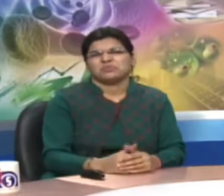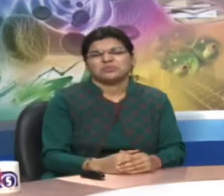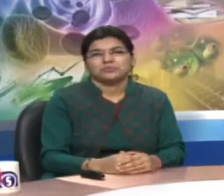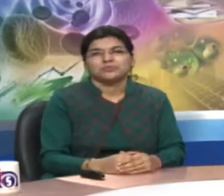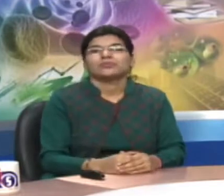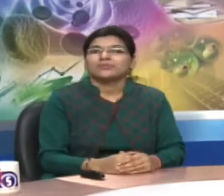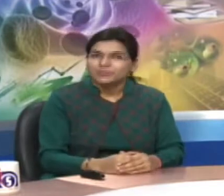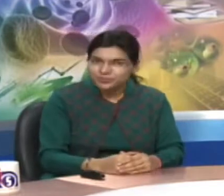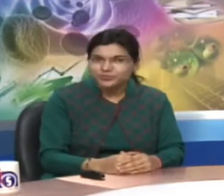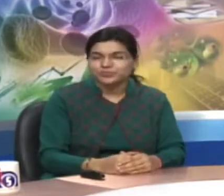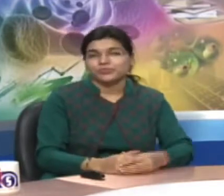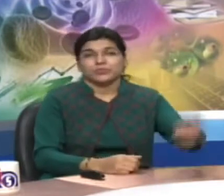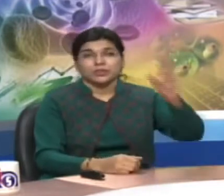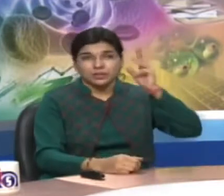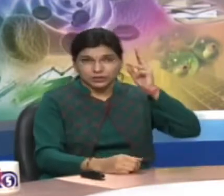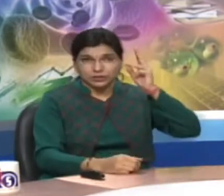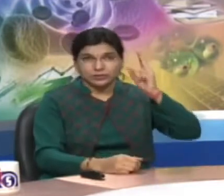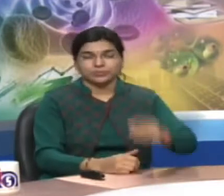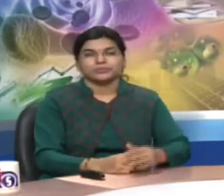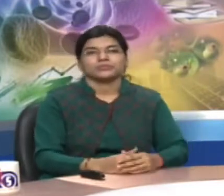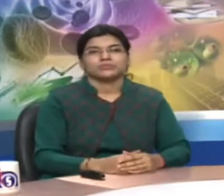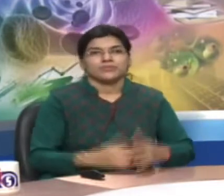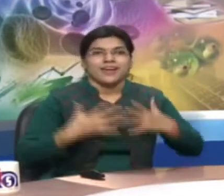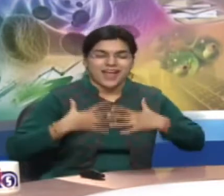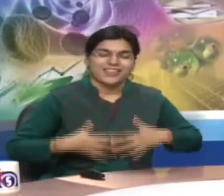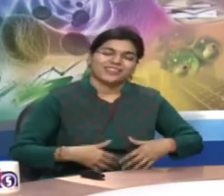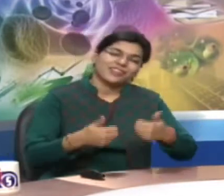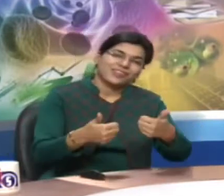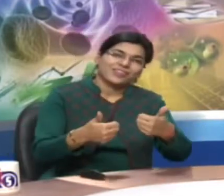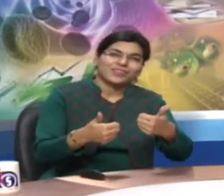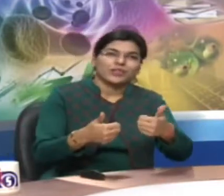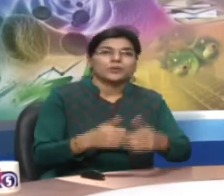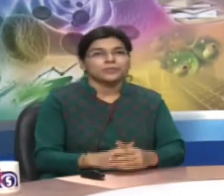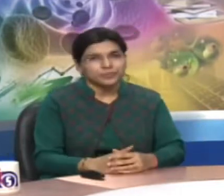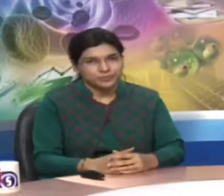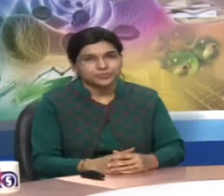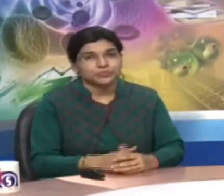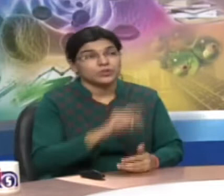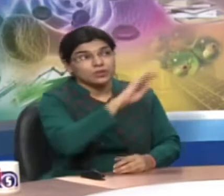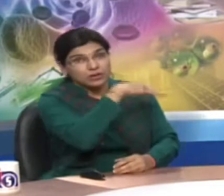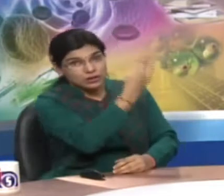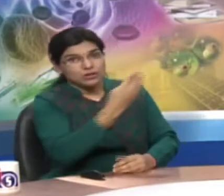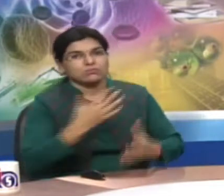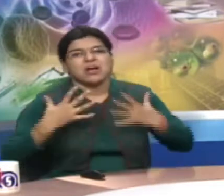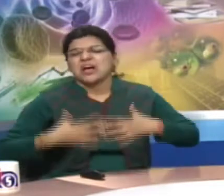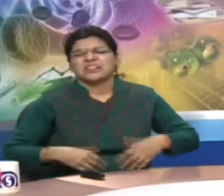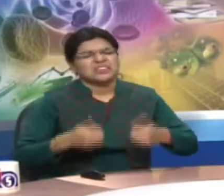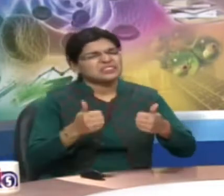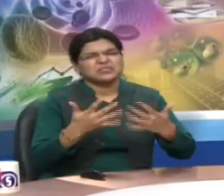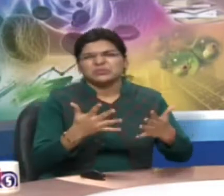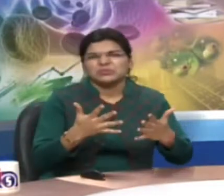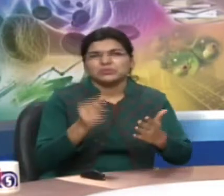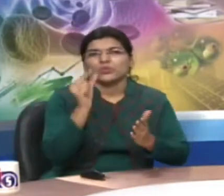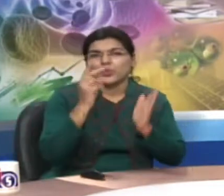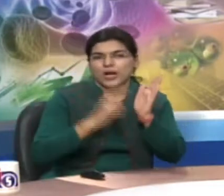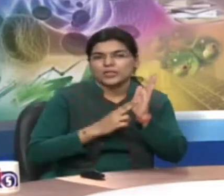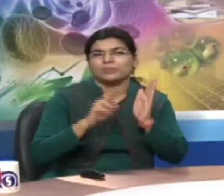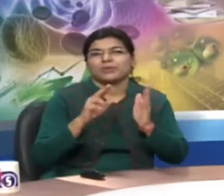unimportant. Third is healthy. The opposite will be unhealthy.